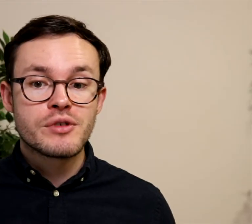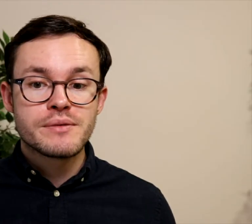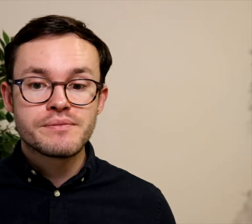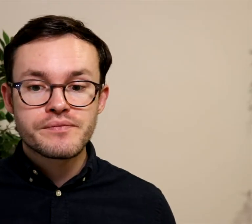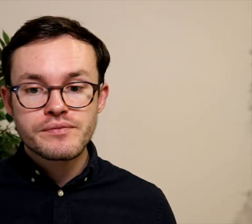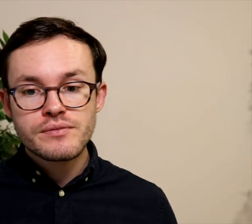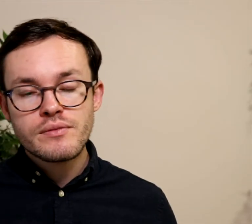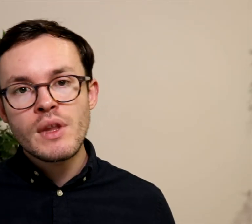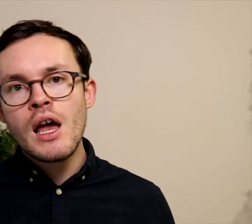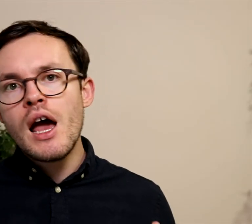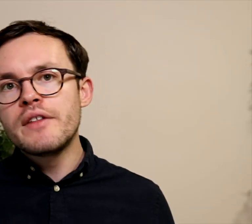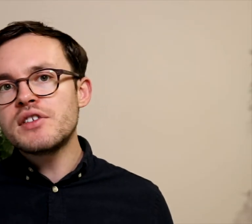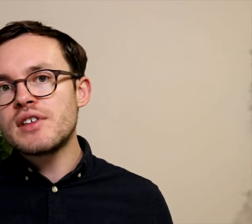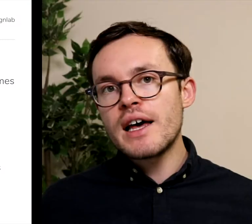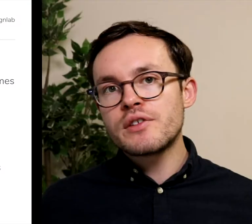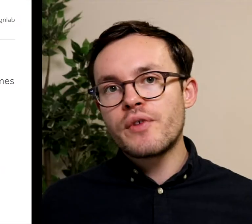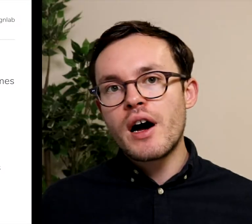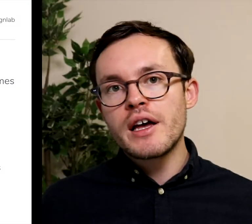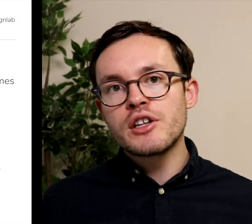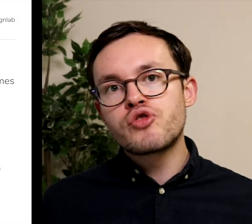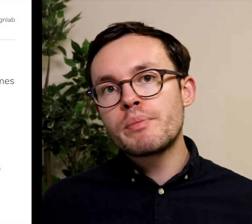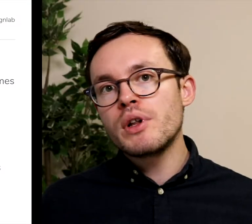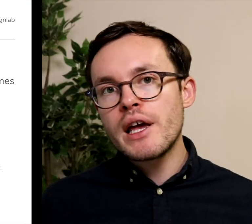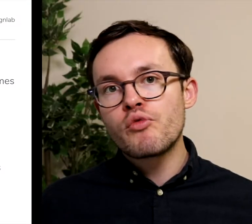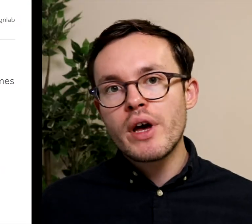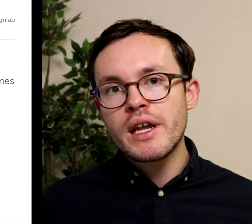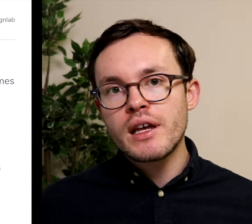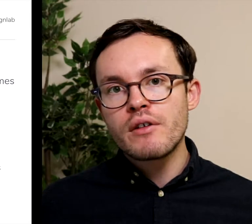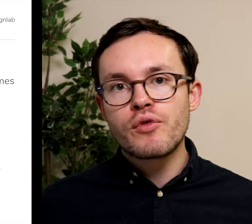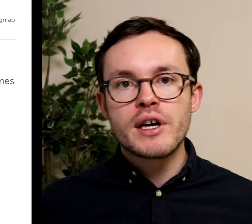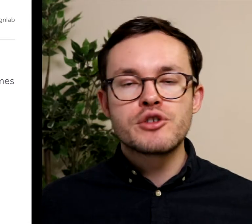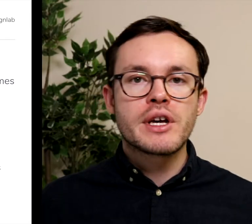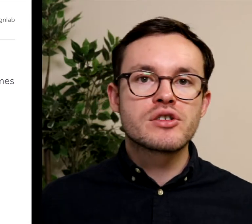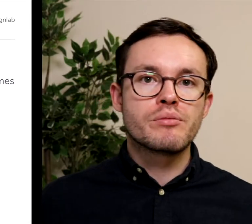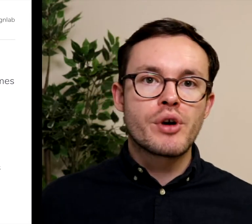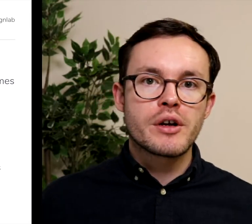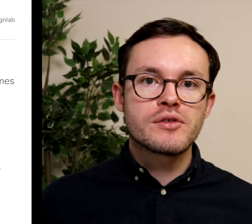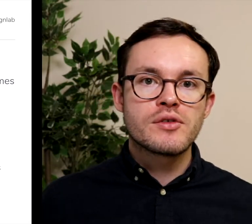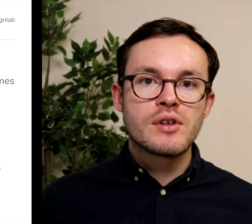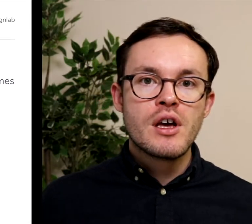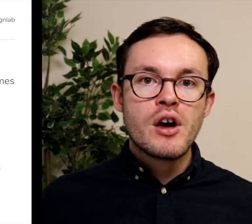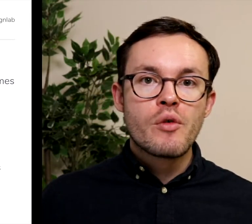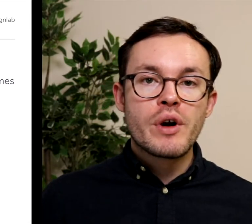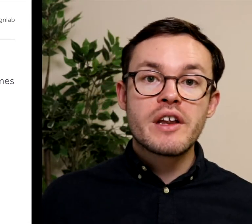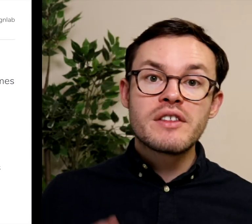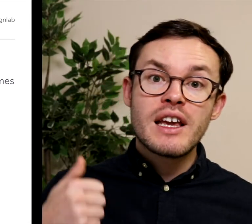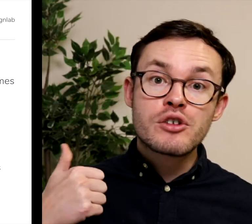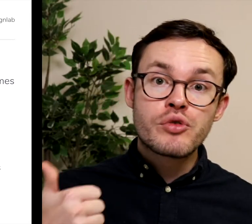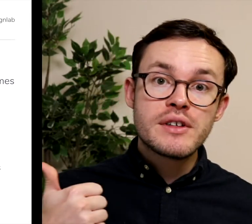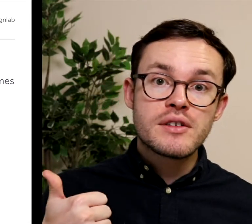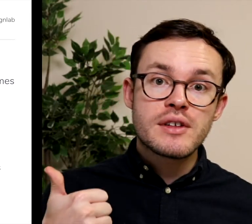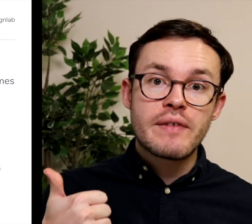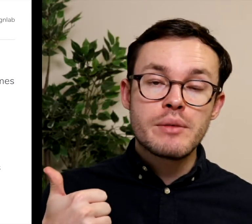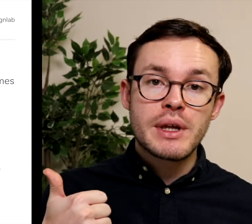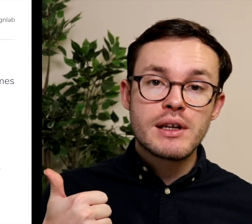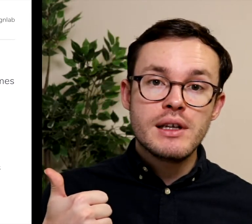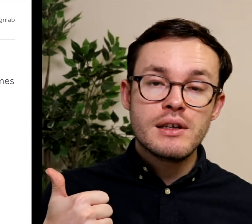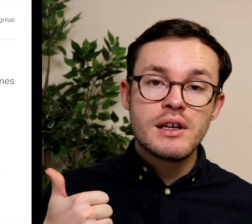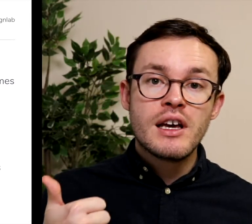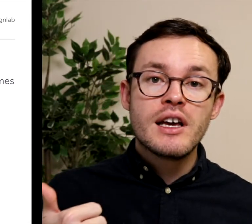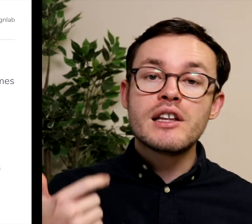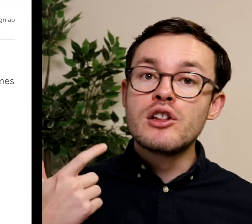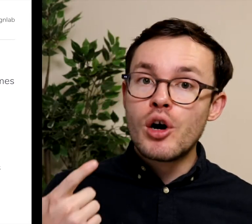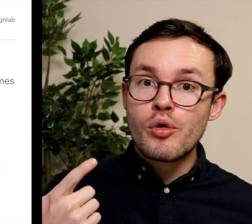dictionary. And this satisfies AAA rating for educational products. Where it increases availability,